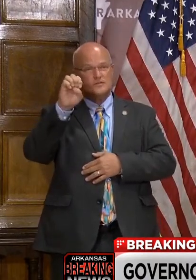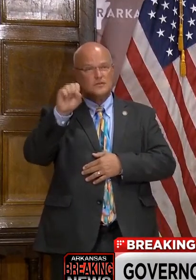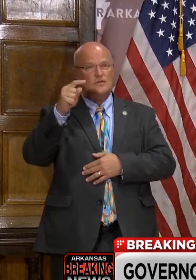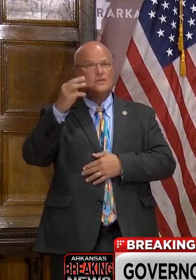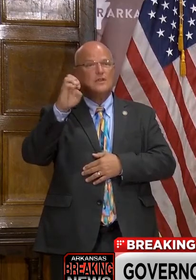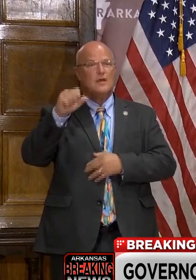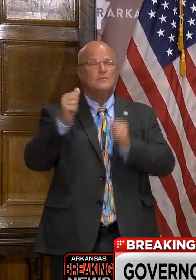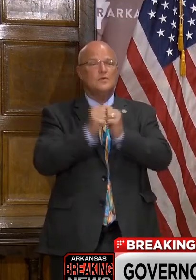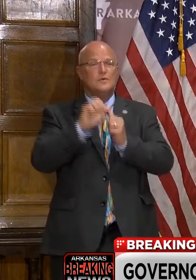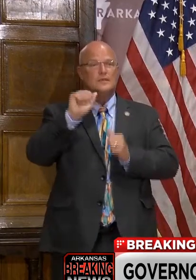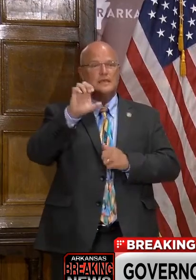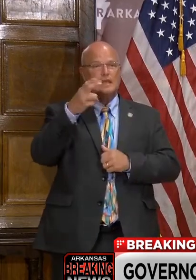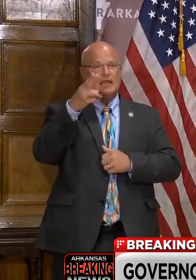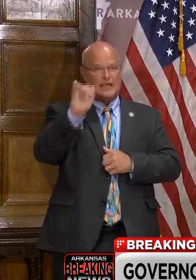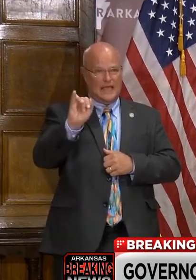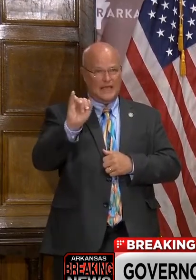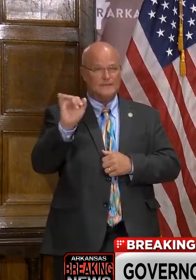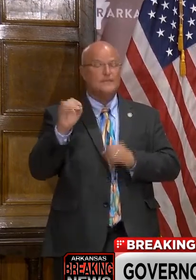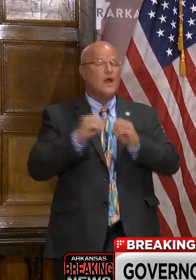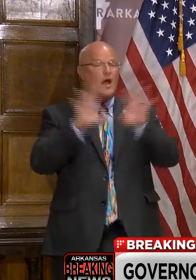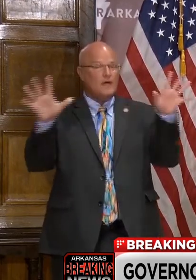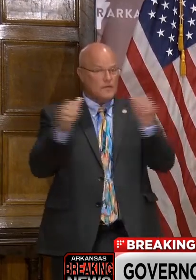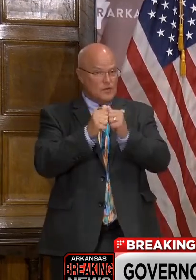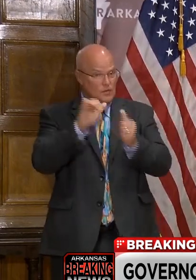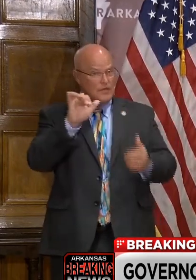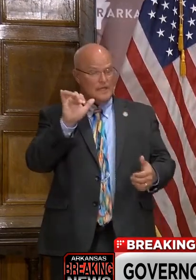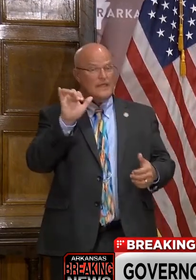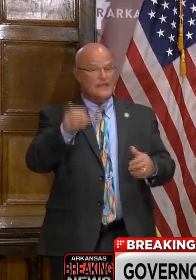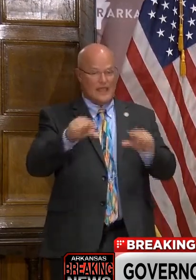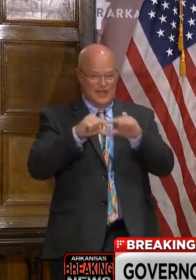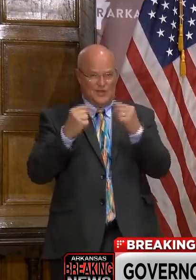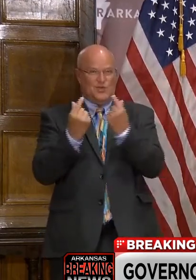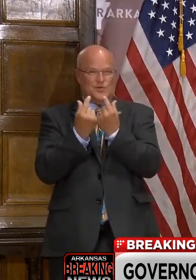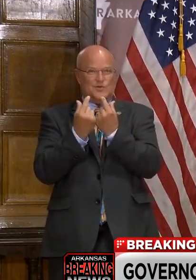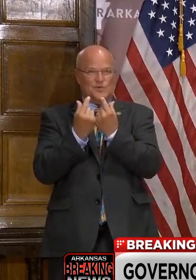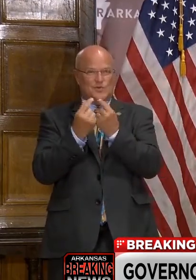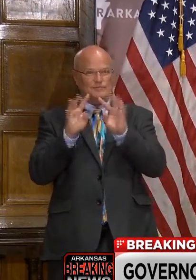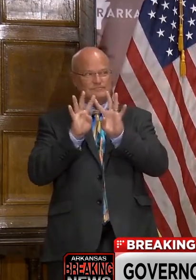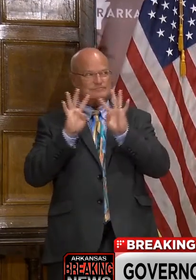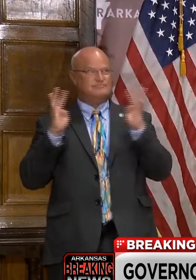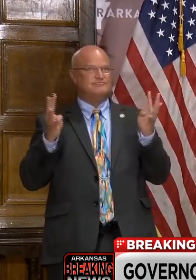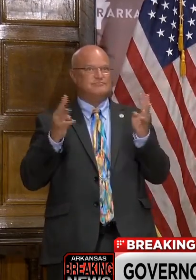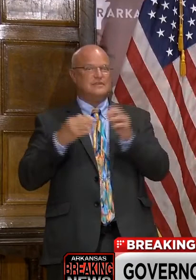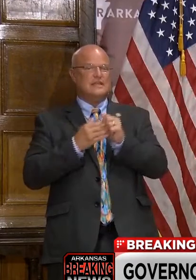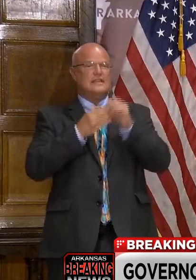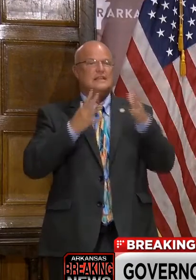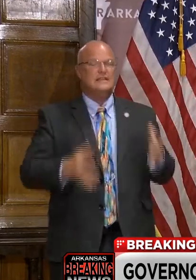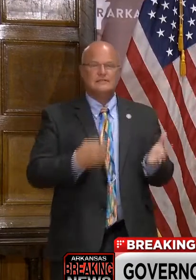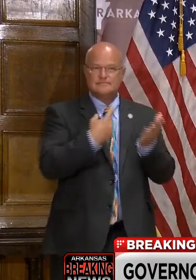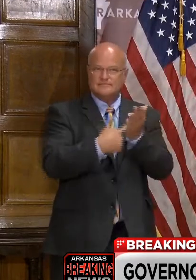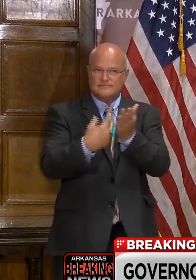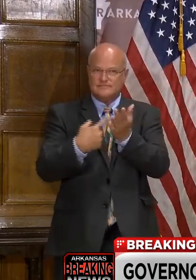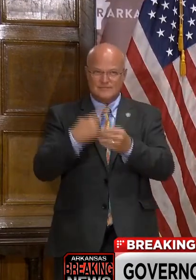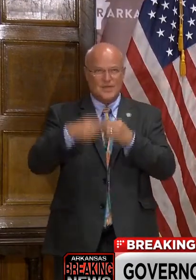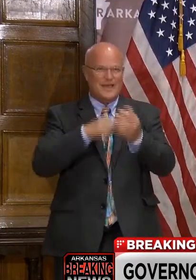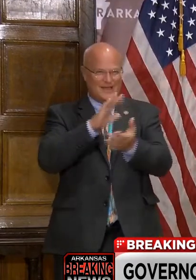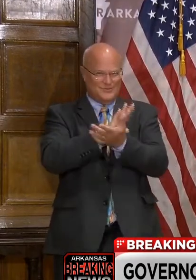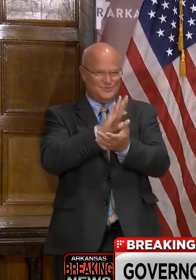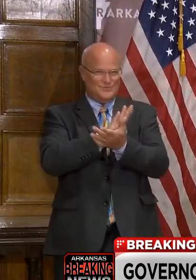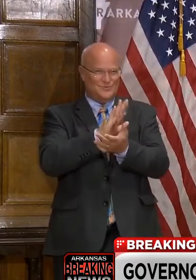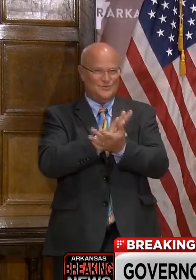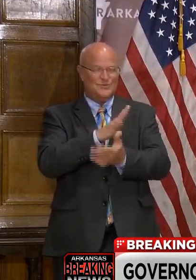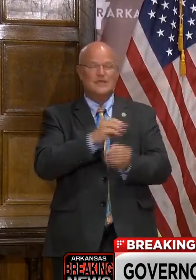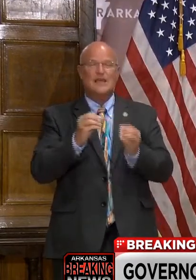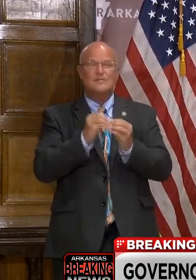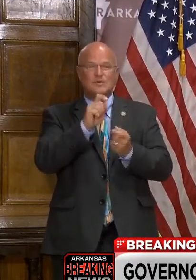with ACI. Obviously, with that group, these leaders here will be talking about schools and